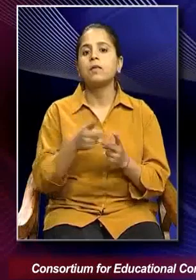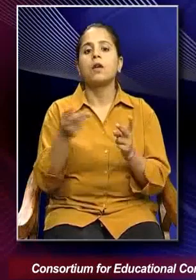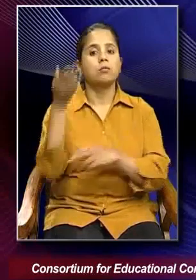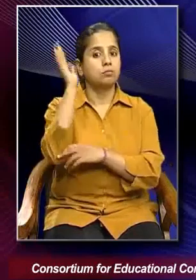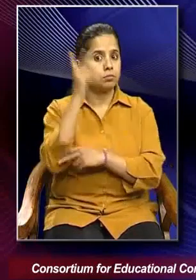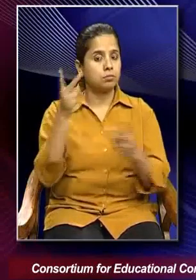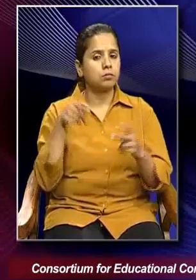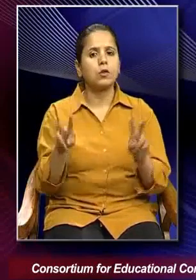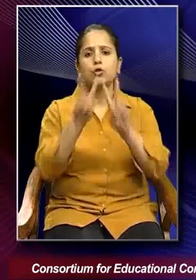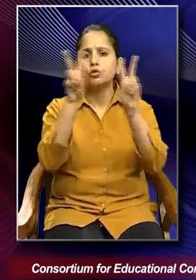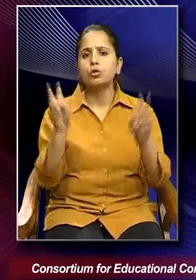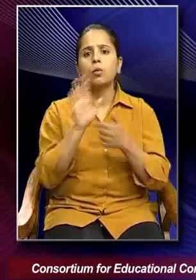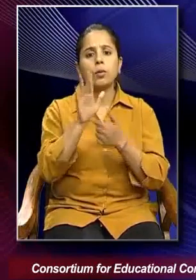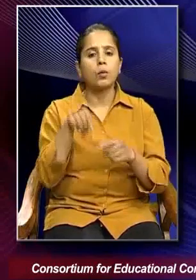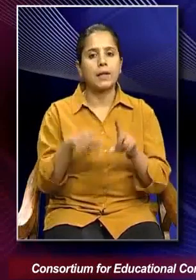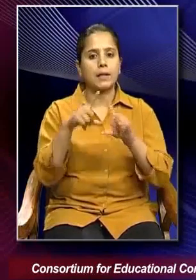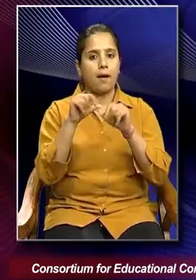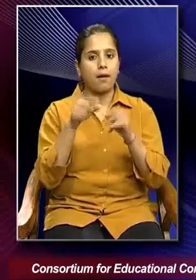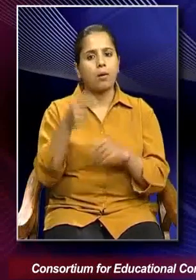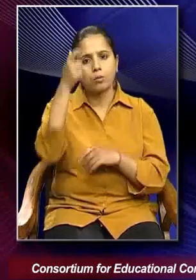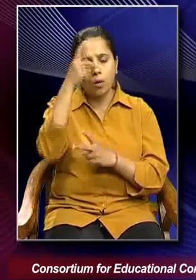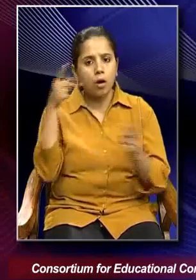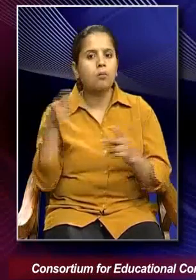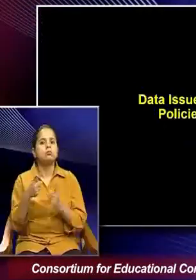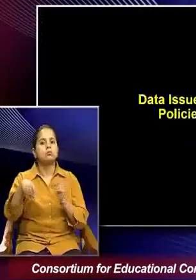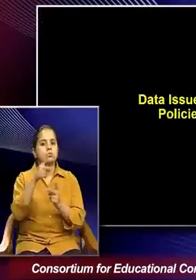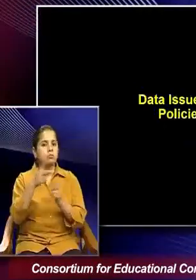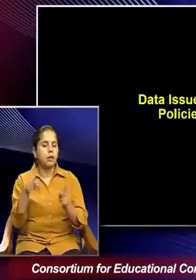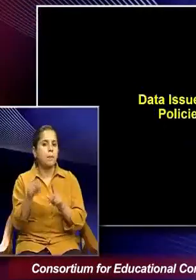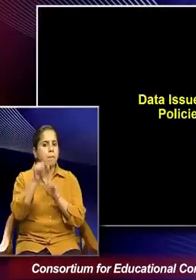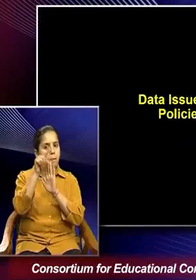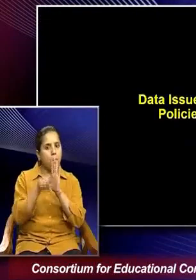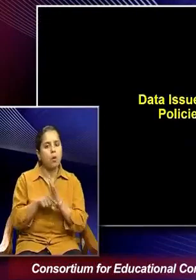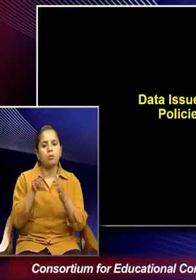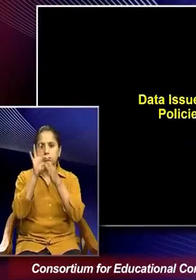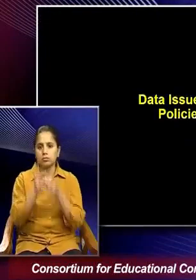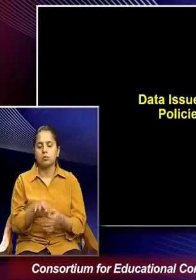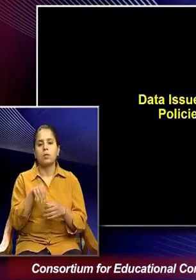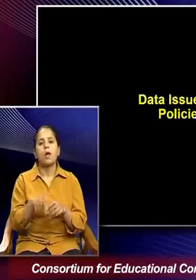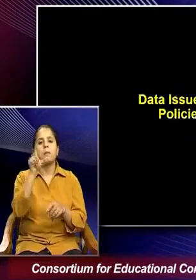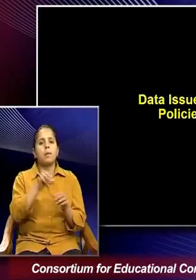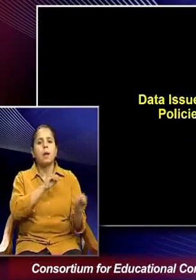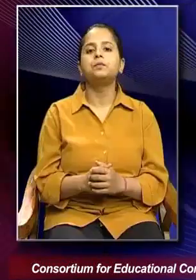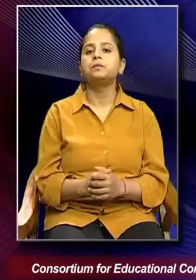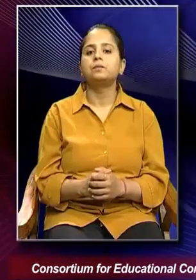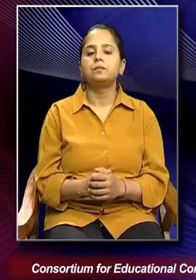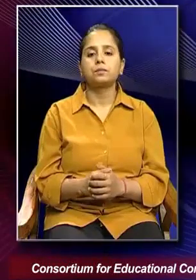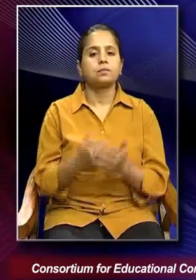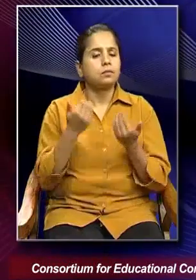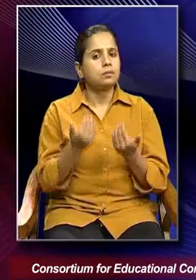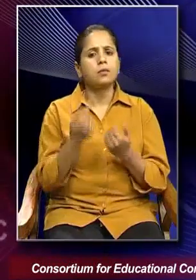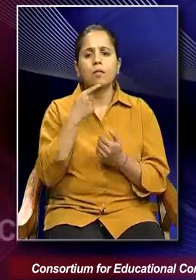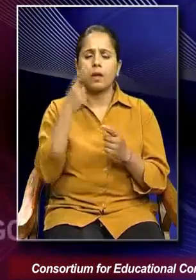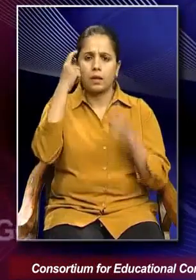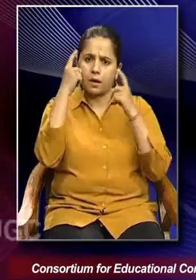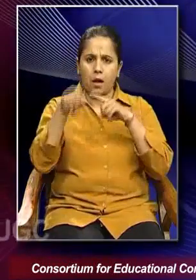lecture which is entitled Data Issues, Problems and Policies Related to Migration. So,